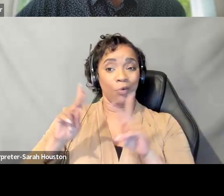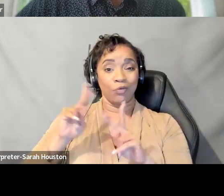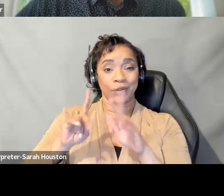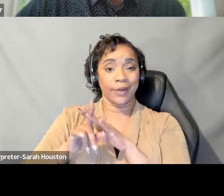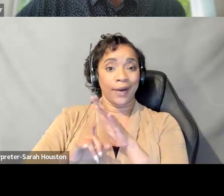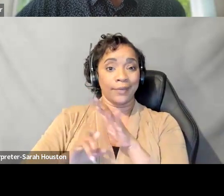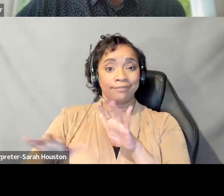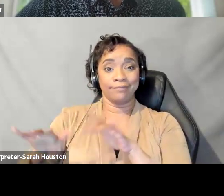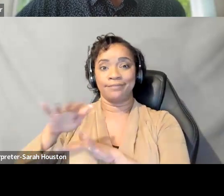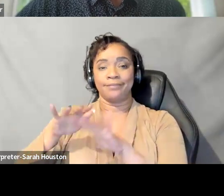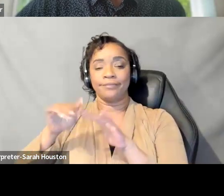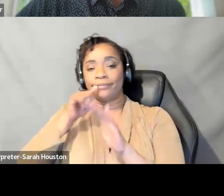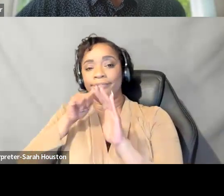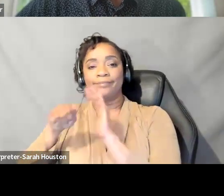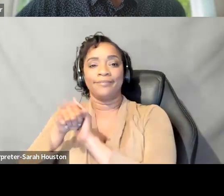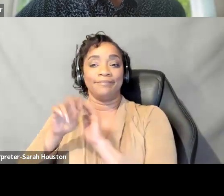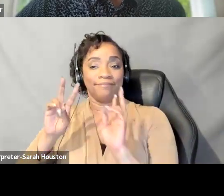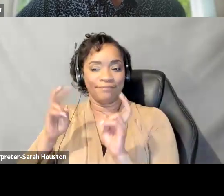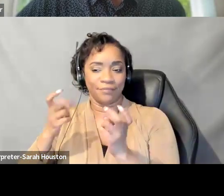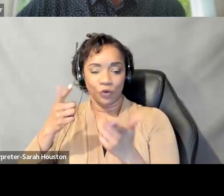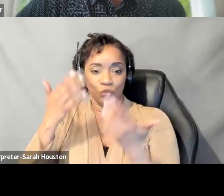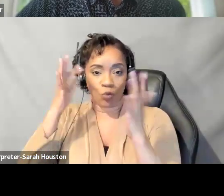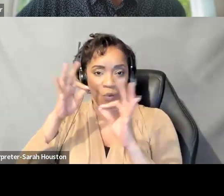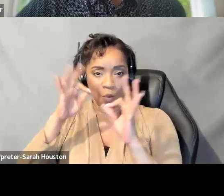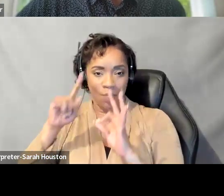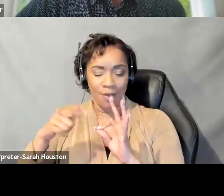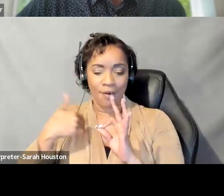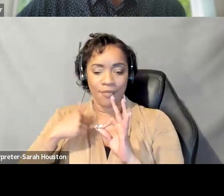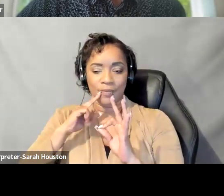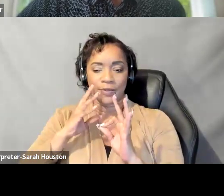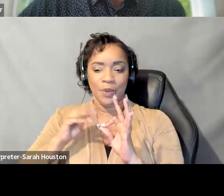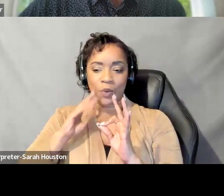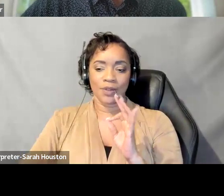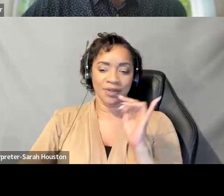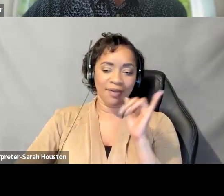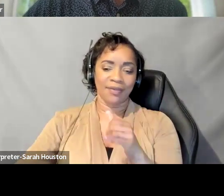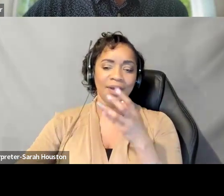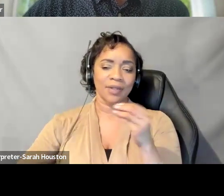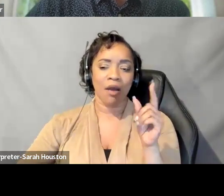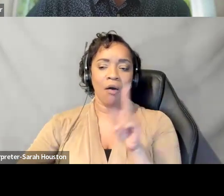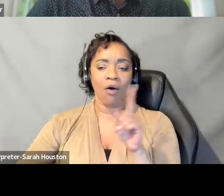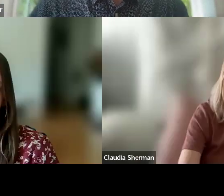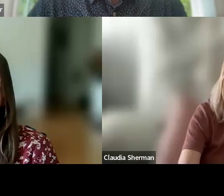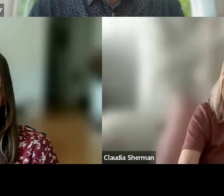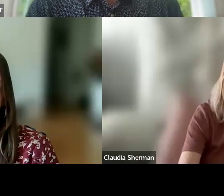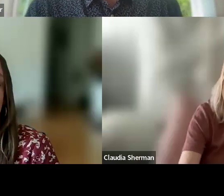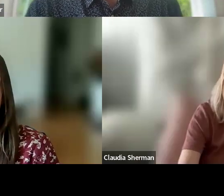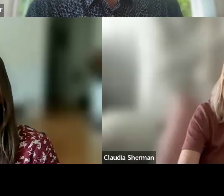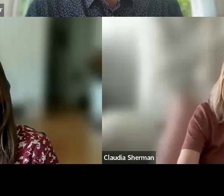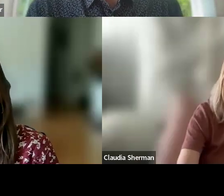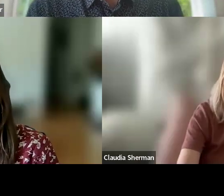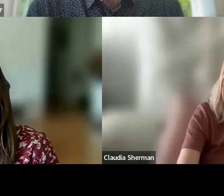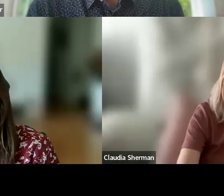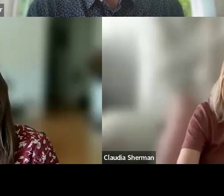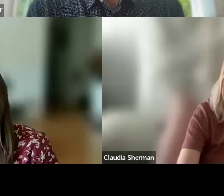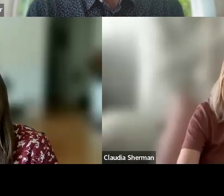from society as a result. So you don't necessarily know that people are experiencing this. But also we just generally don't talk about